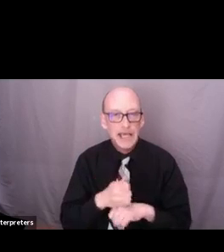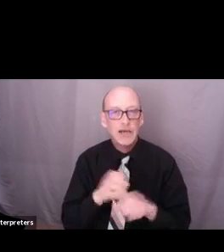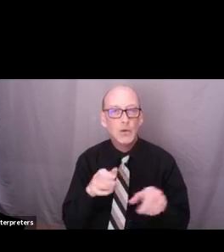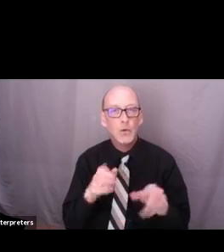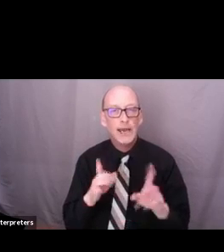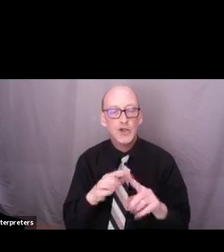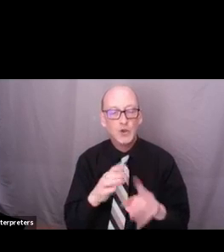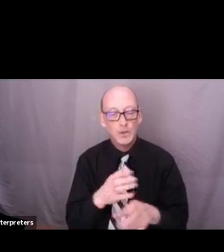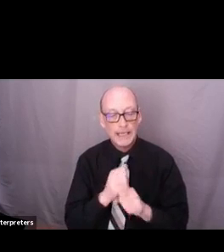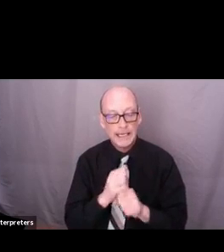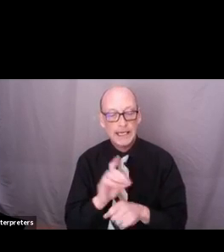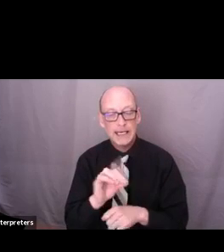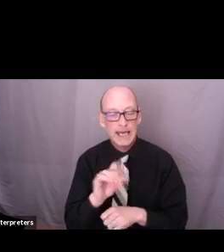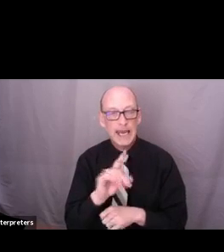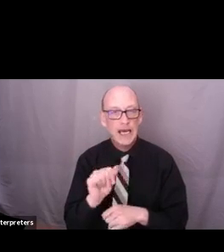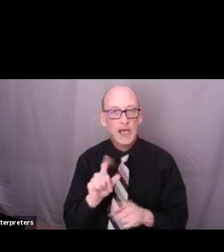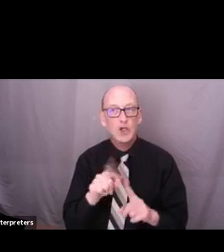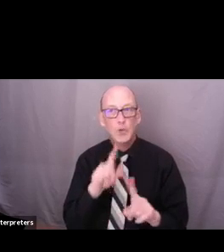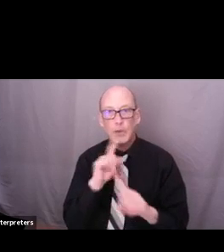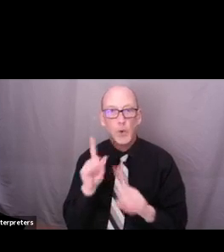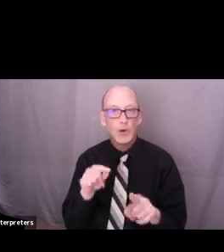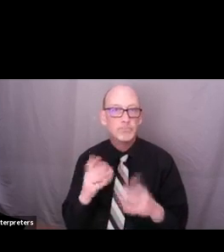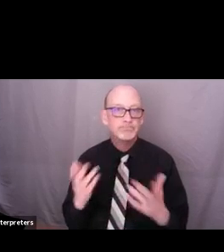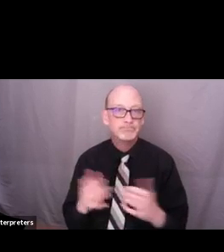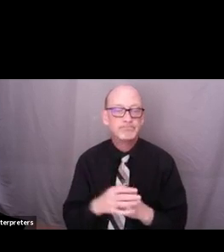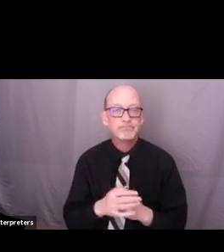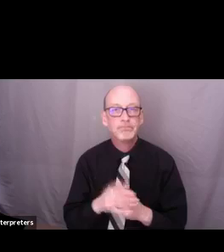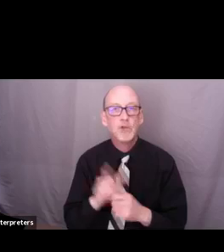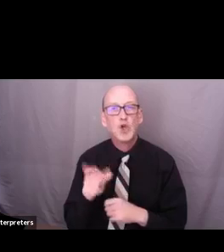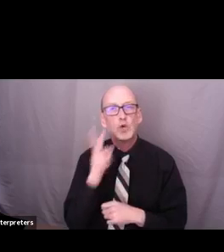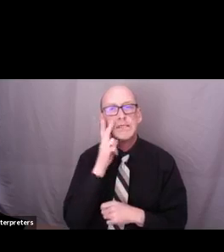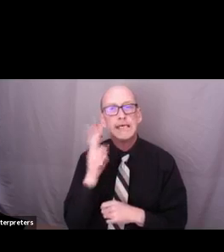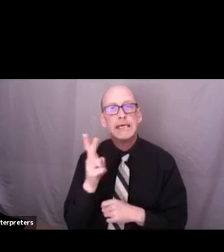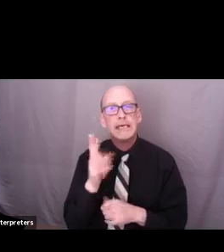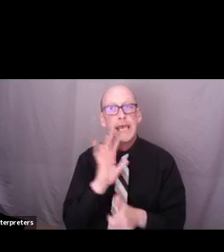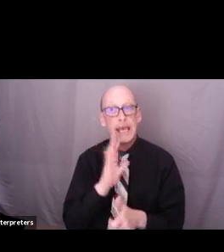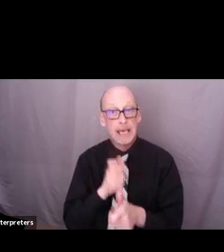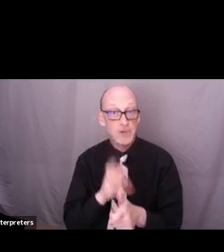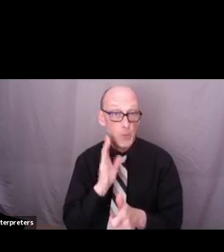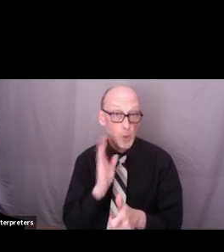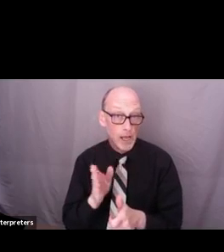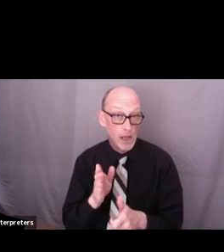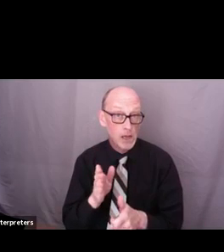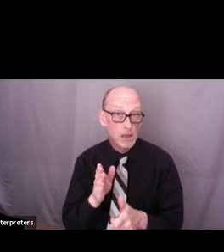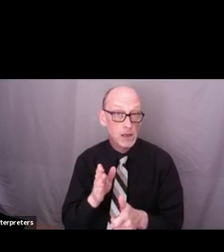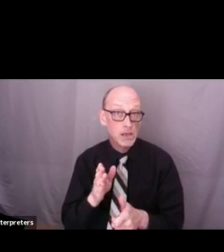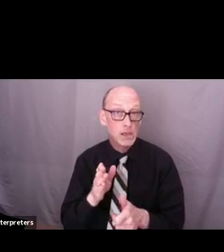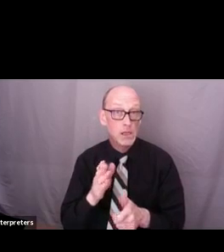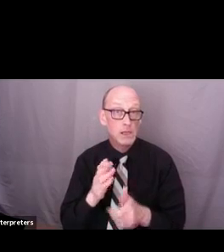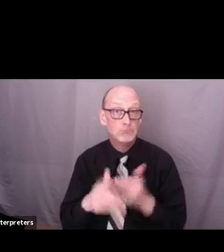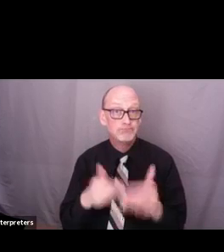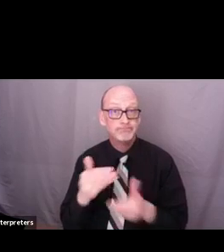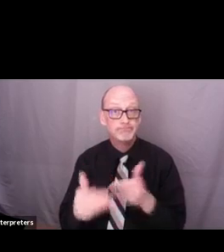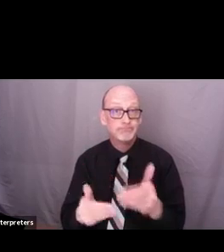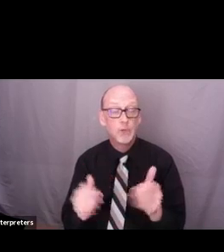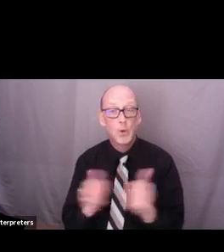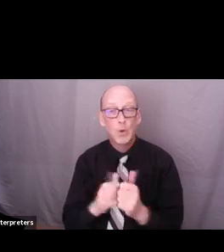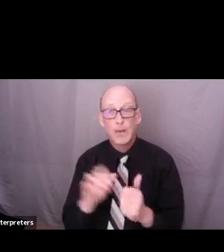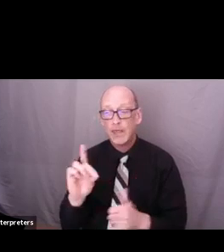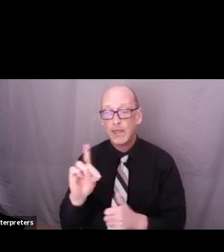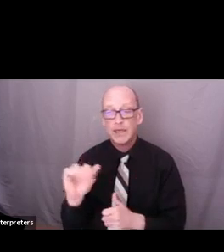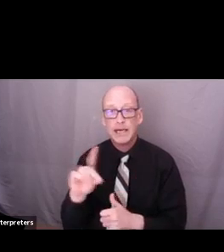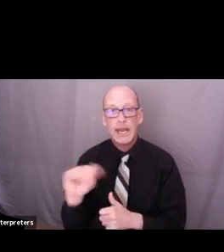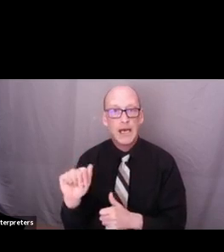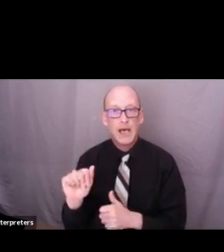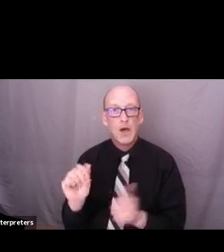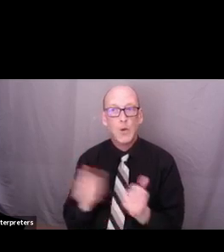able to report that. I think as you see, it always kind of catches up though at some point in time with the data, with